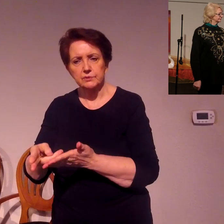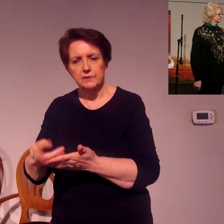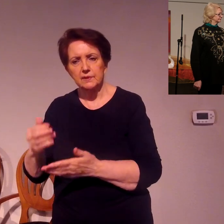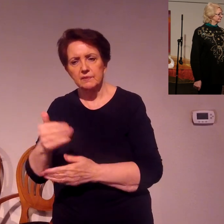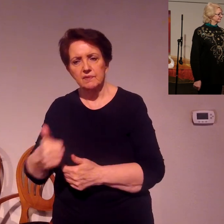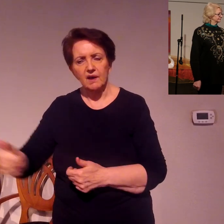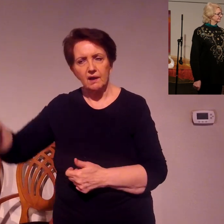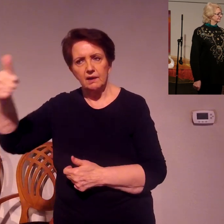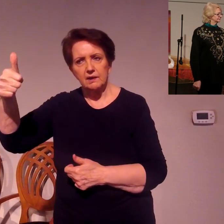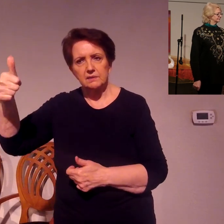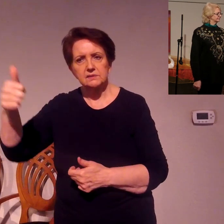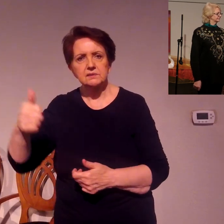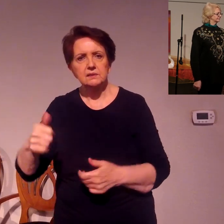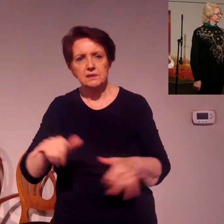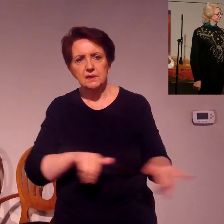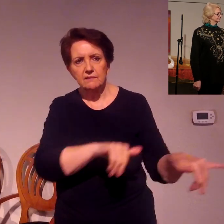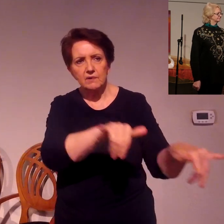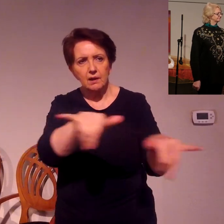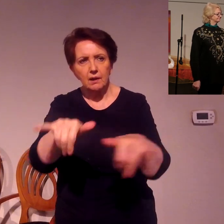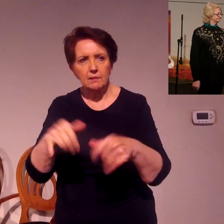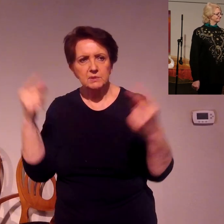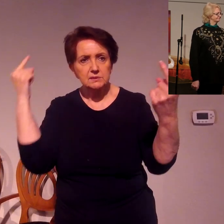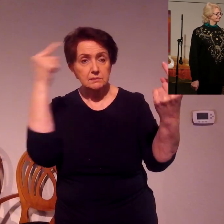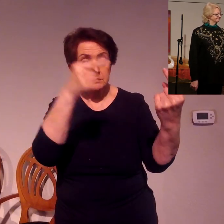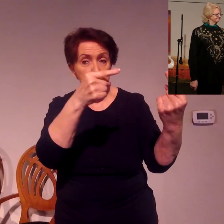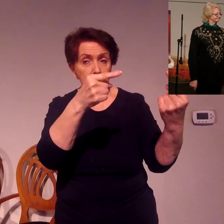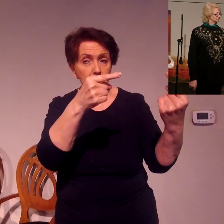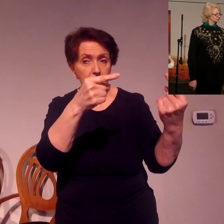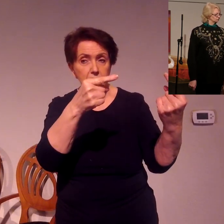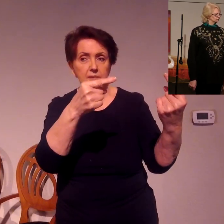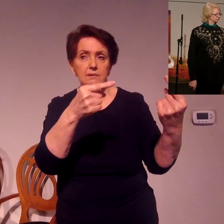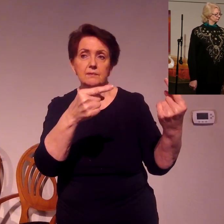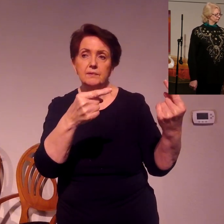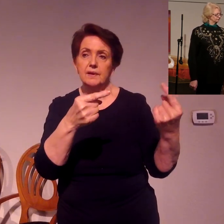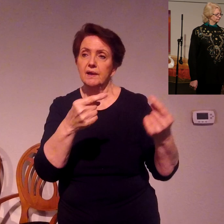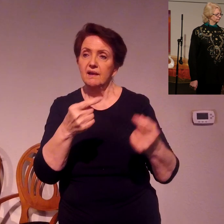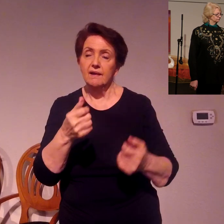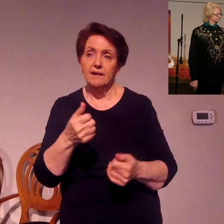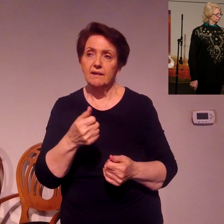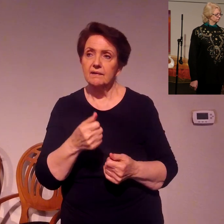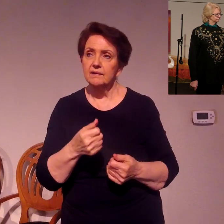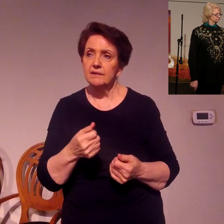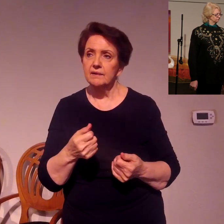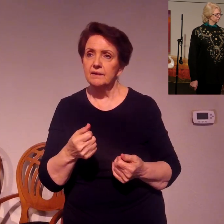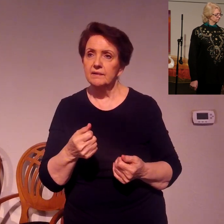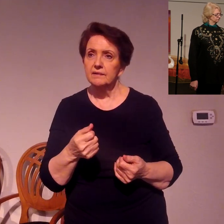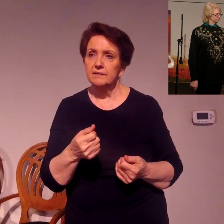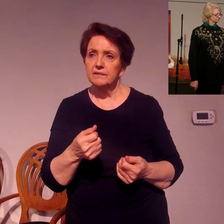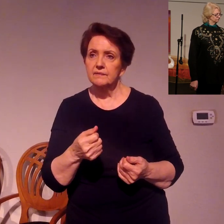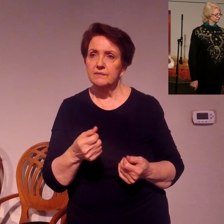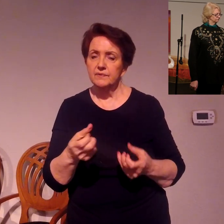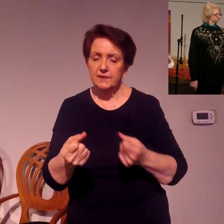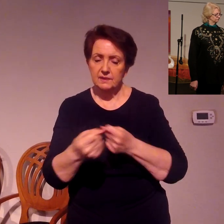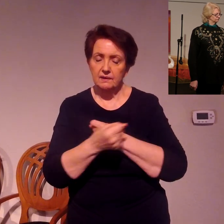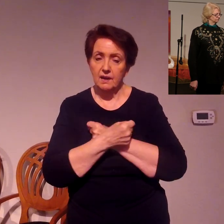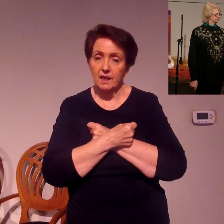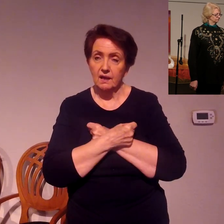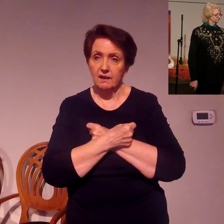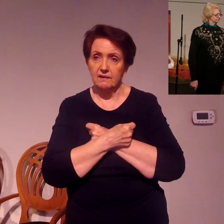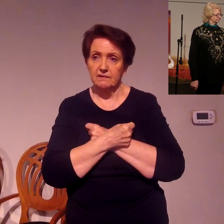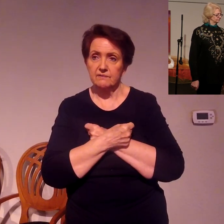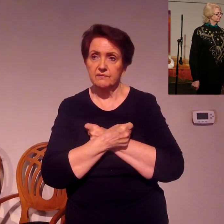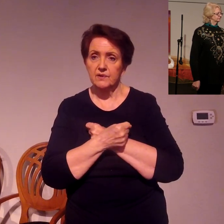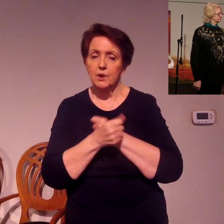and we have a common shared destination in which we want to be to, then this thing called unconditional love, love